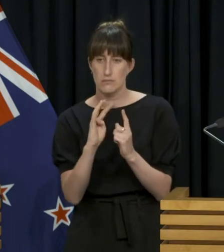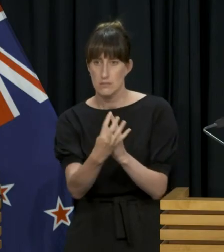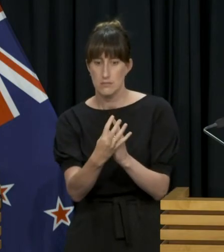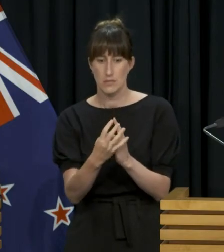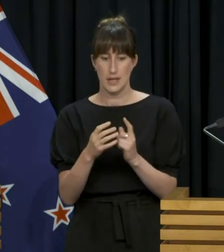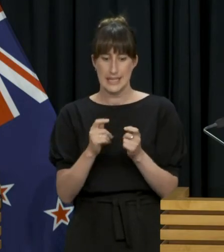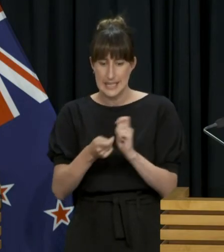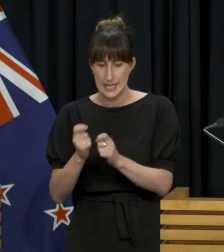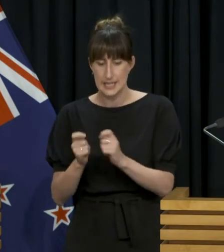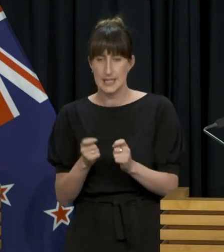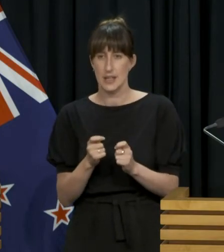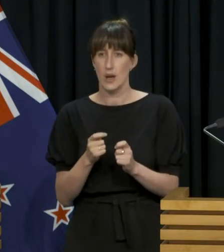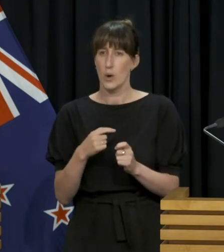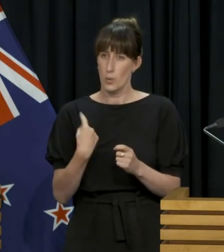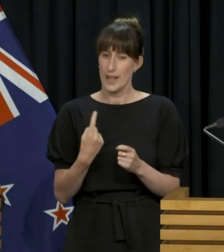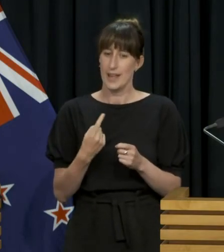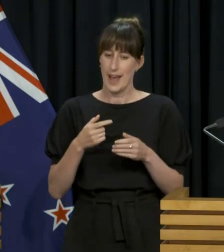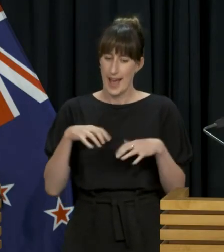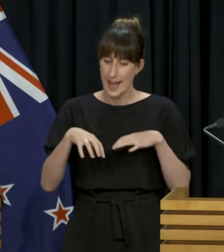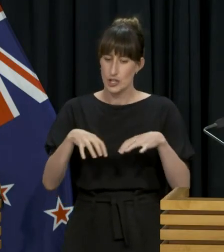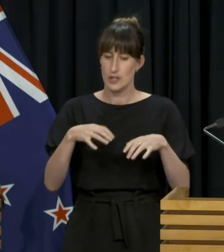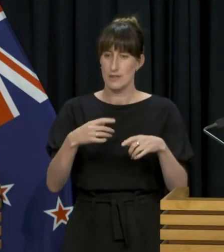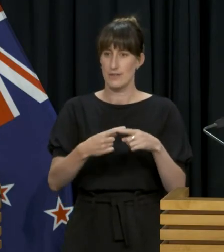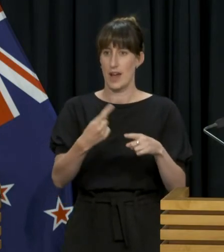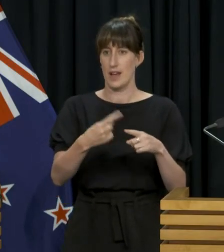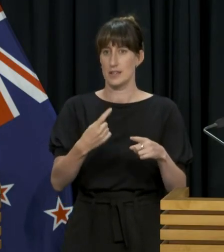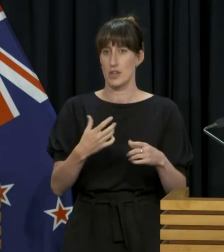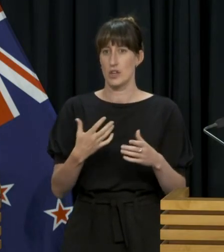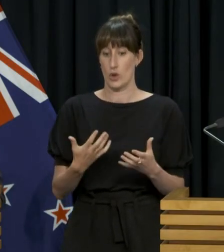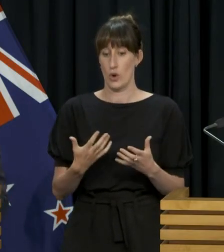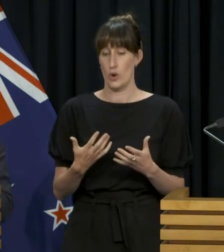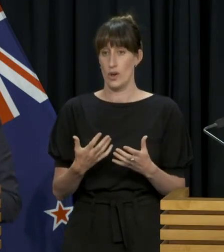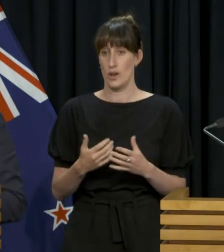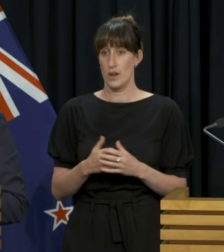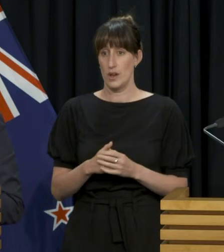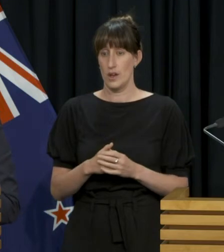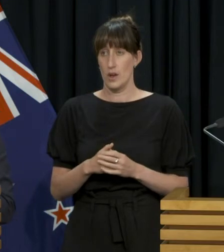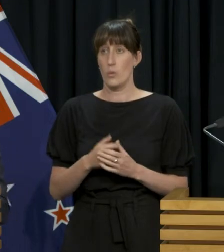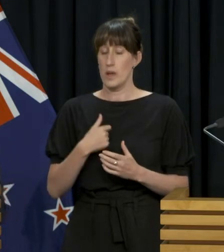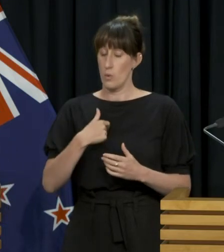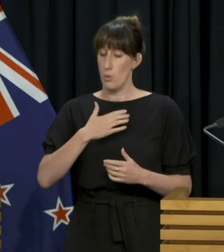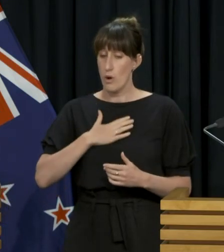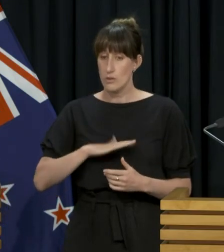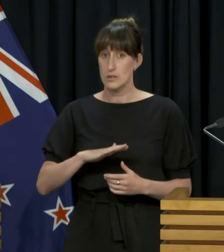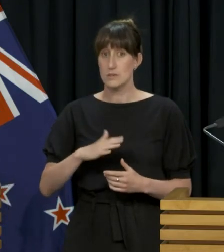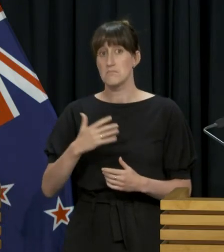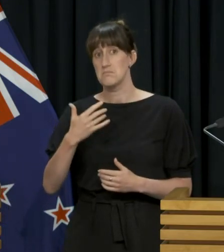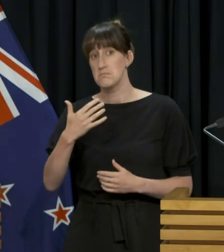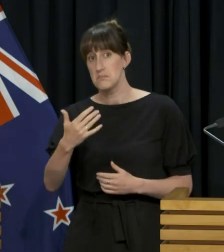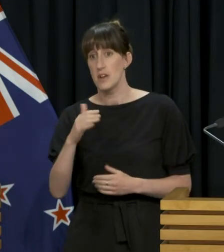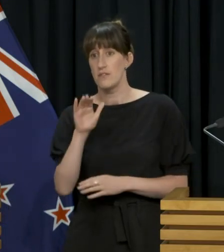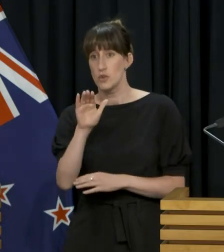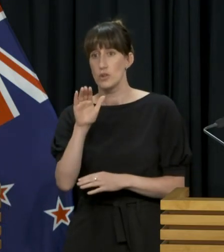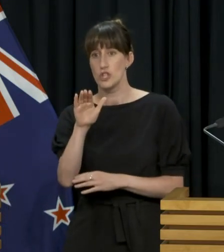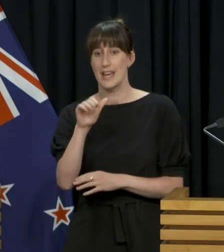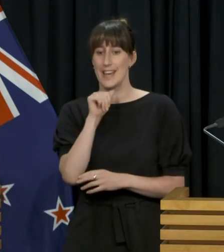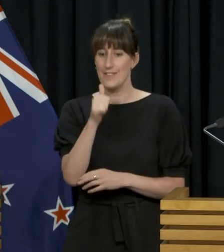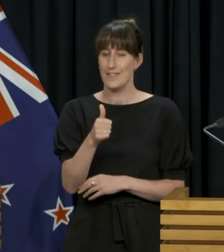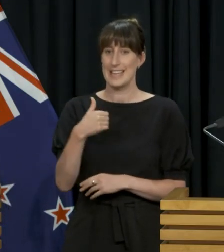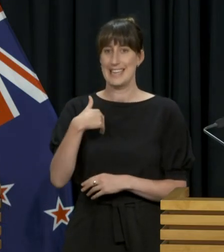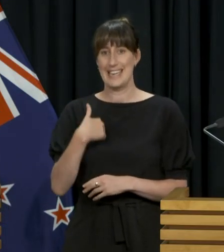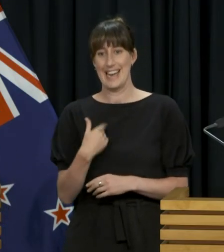that we're stamping out the virus without the need for alert level escalation. We do want to move to a point where we have to do a short,